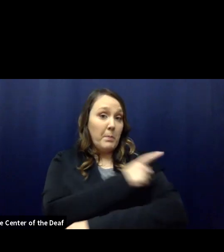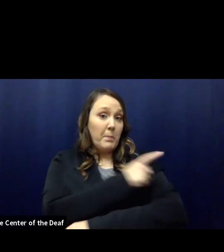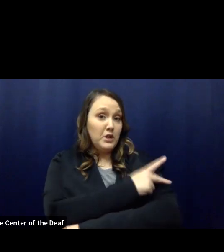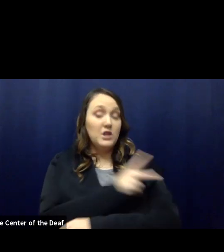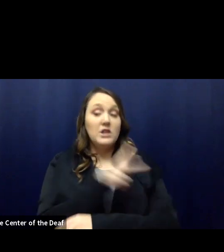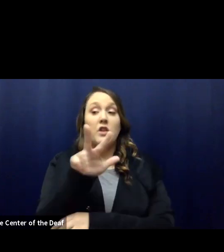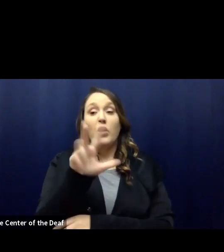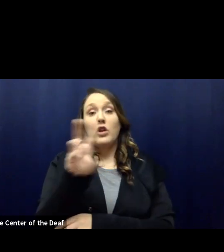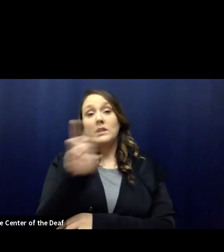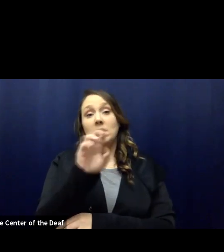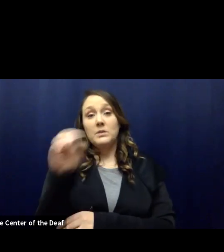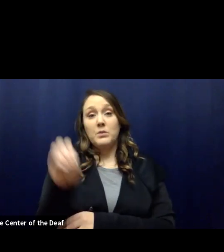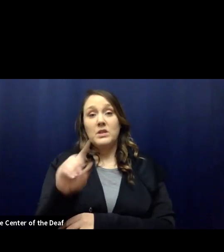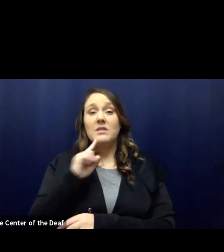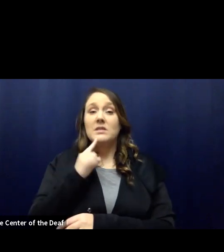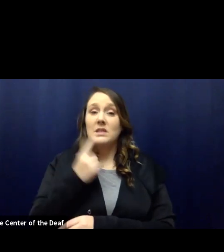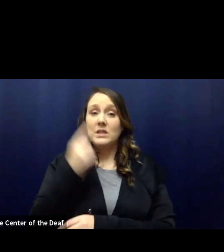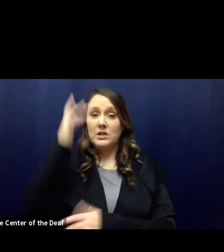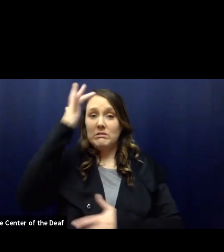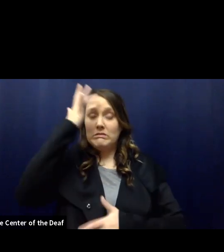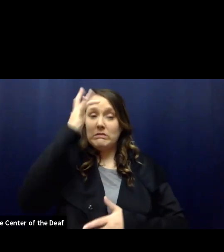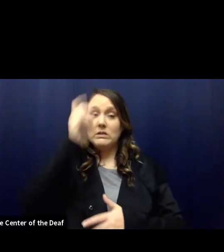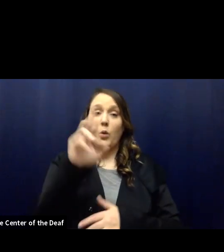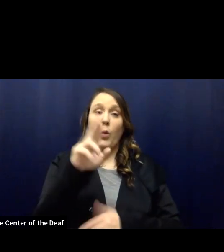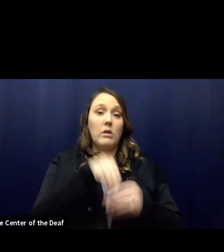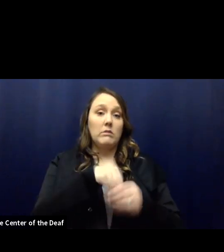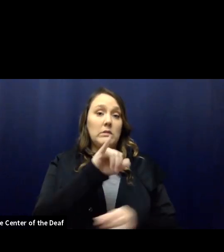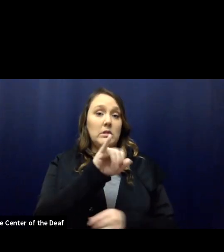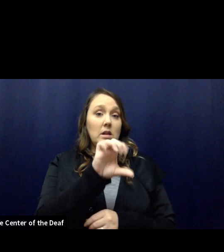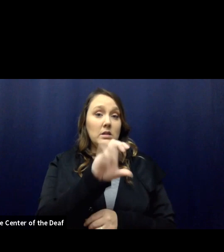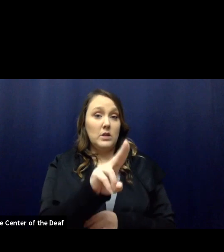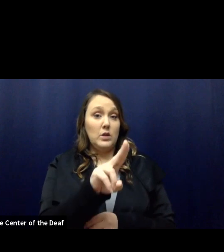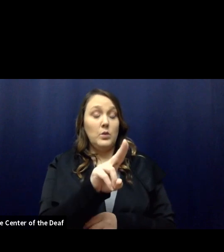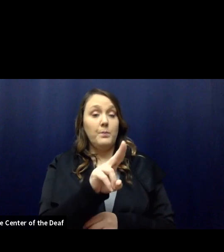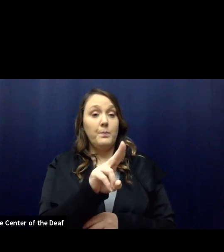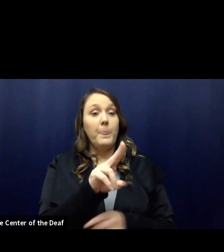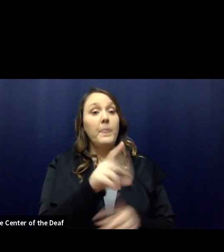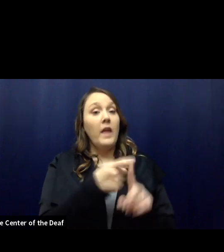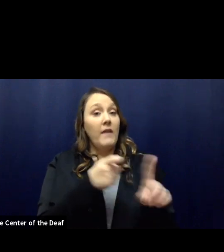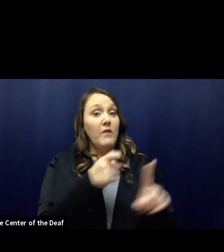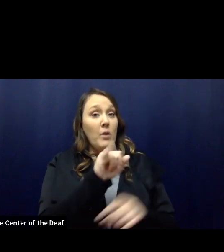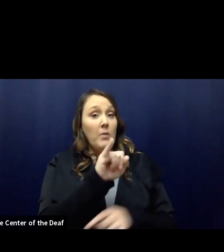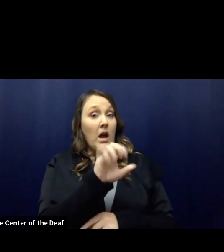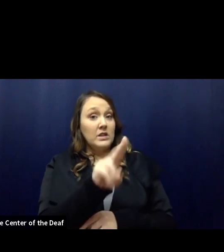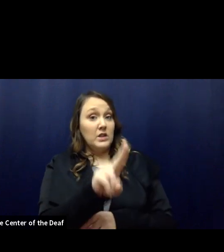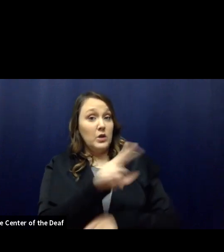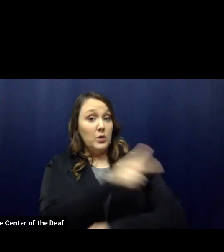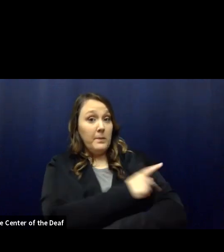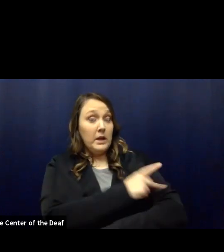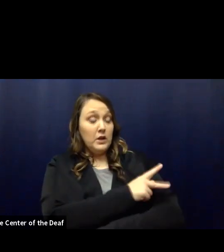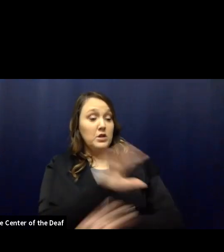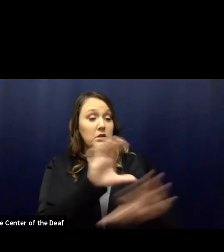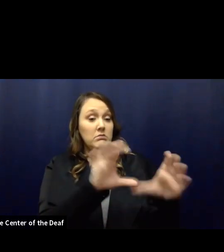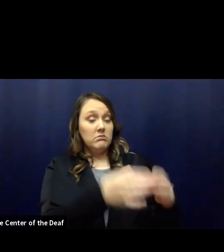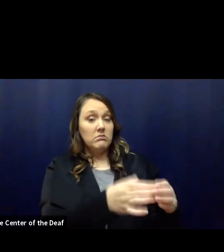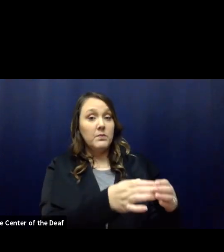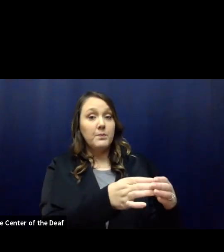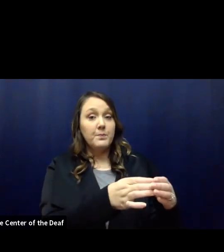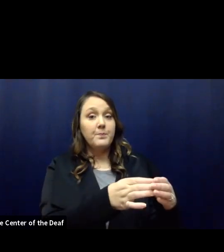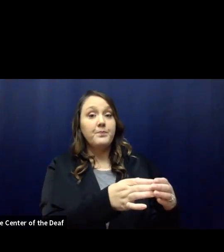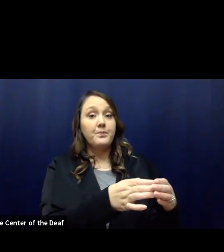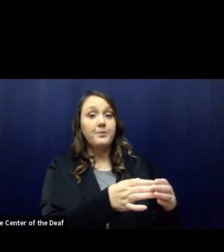those are critically ill or in the ICU. And of those ICU bound patients,